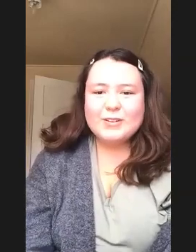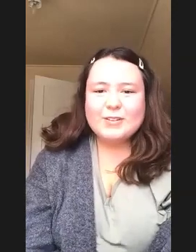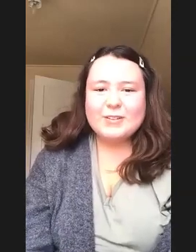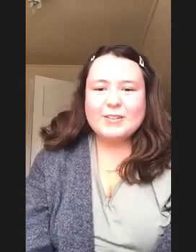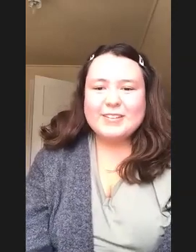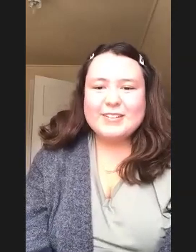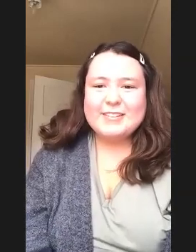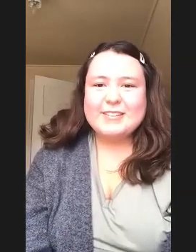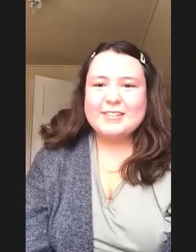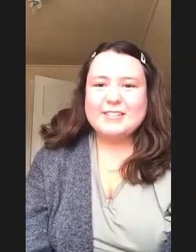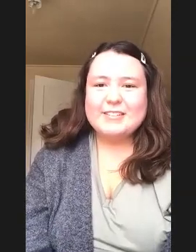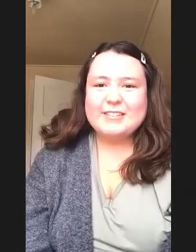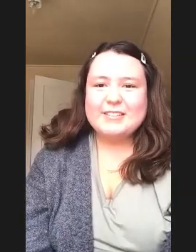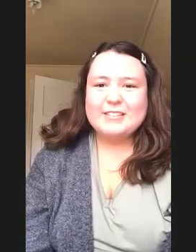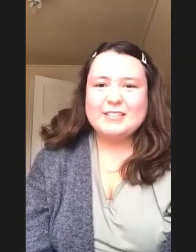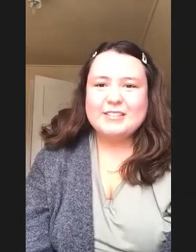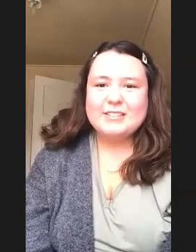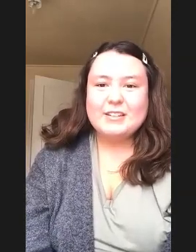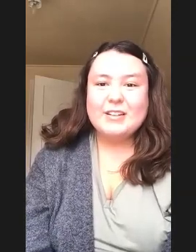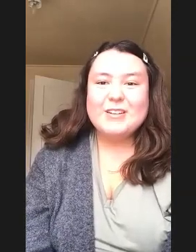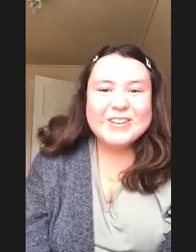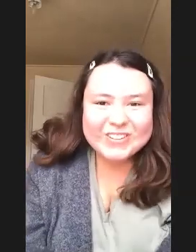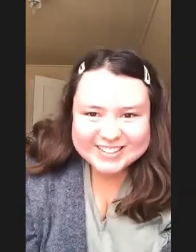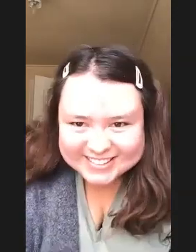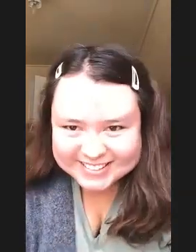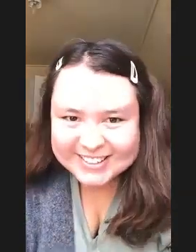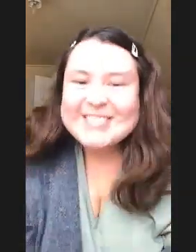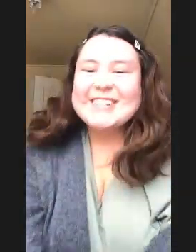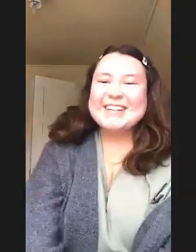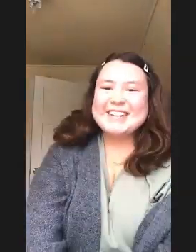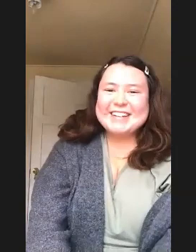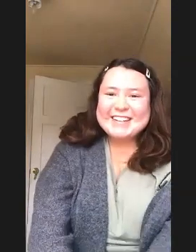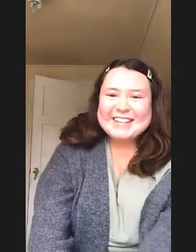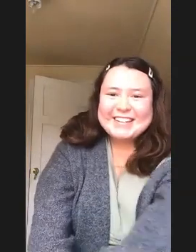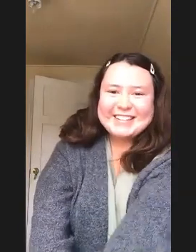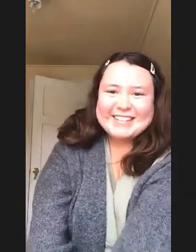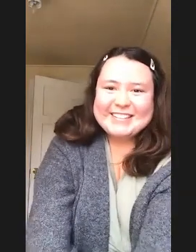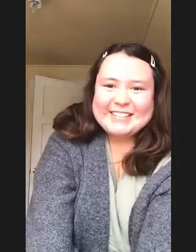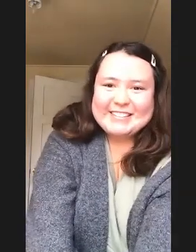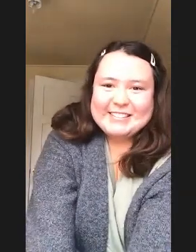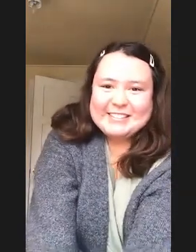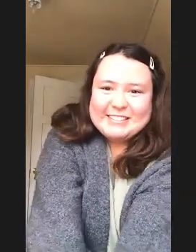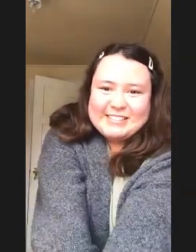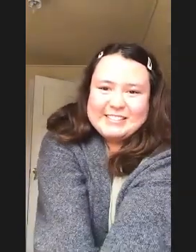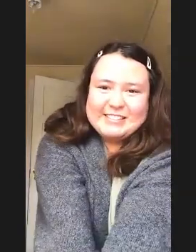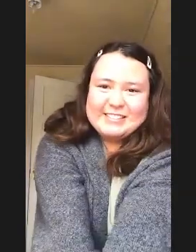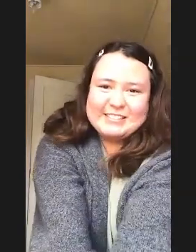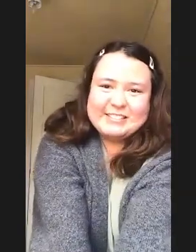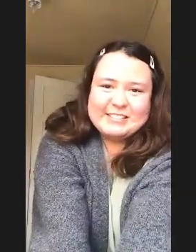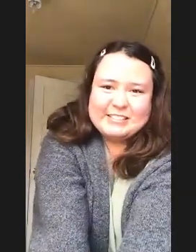know sushi? No, I don't. I'm sorry. No worries. What